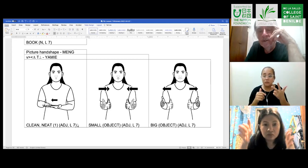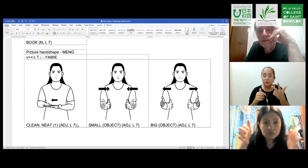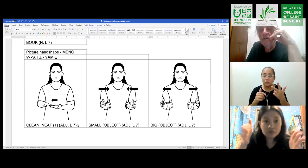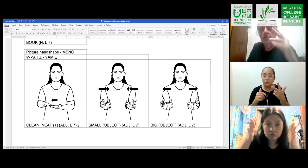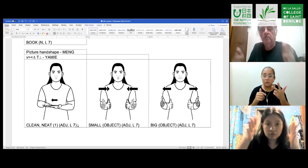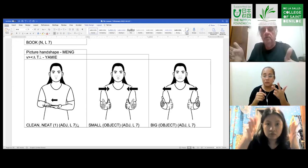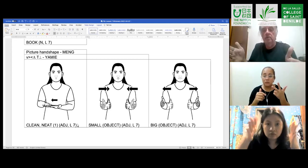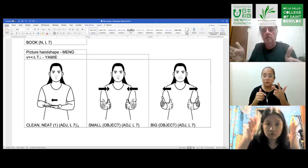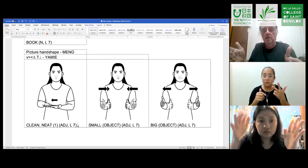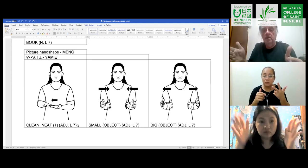So